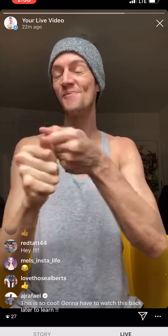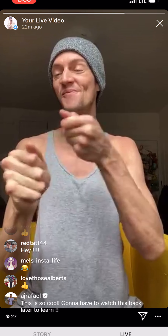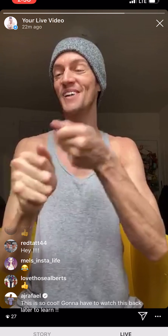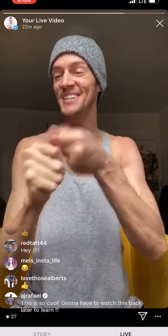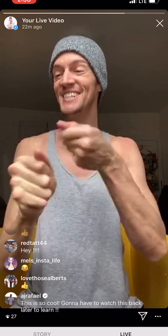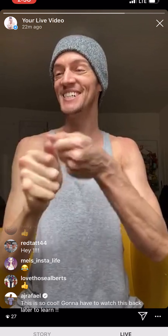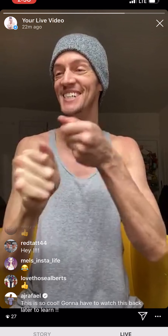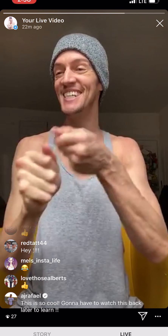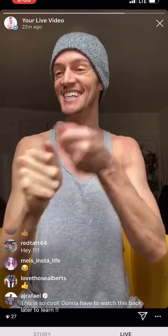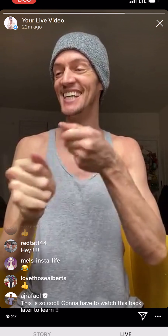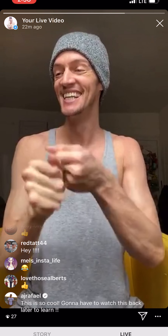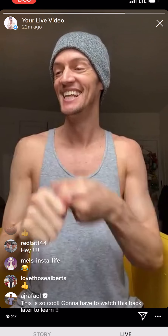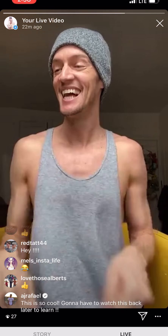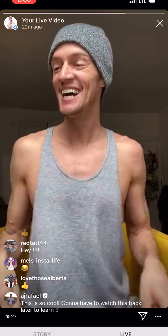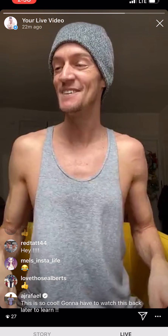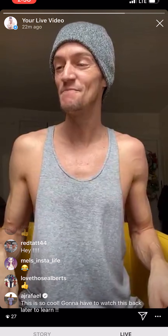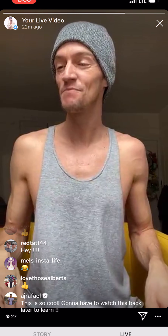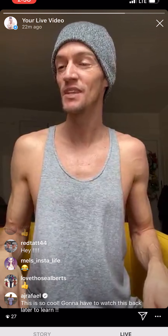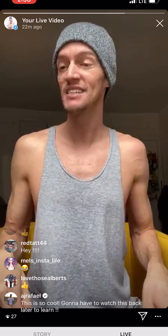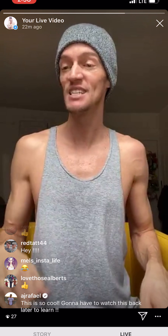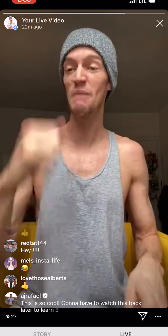Good. Um, to spank.